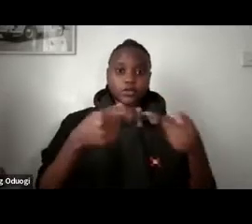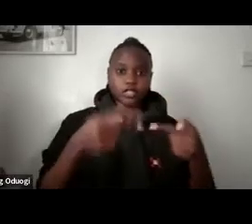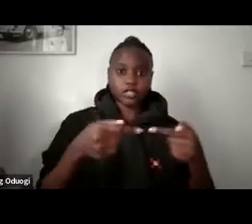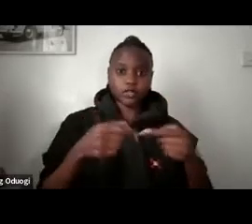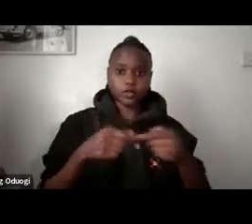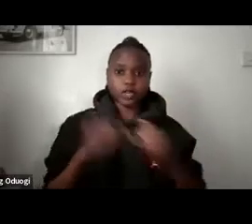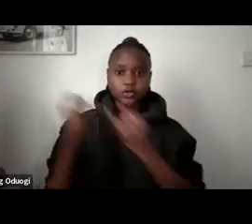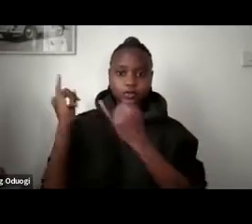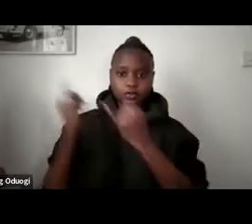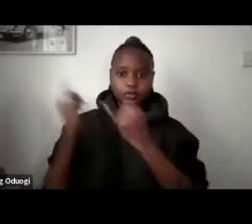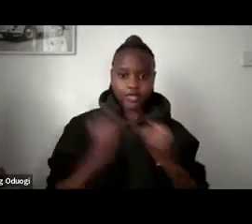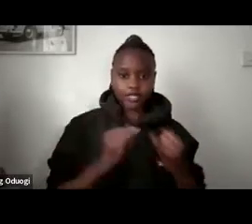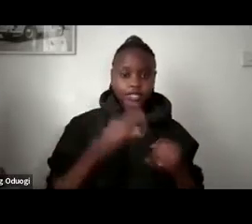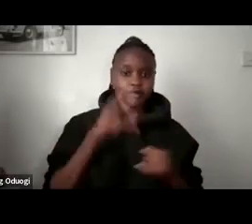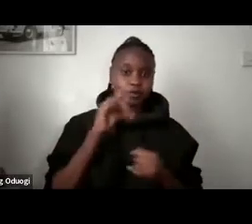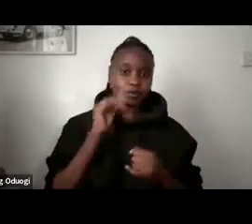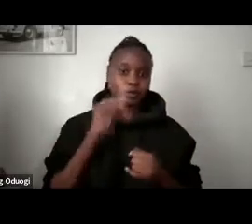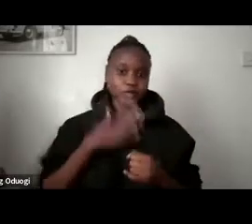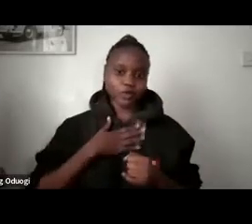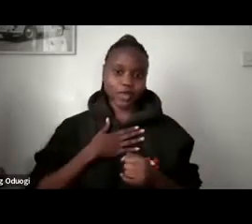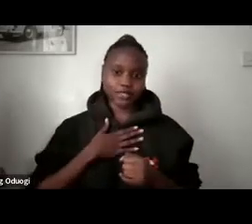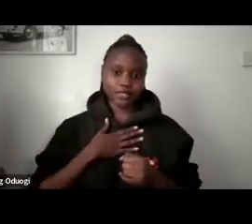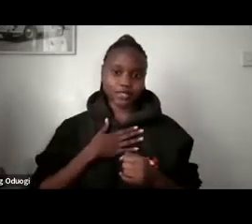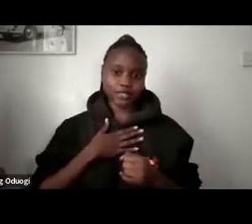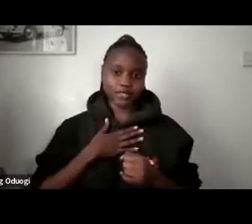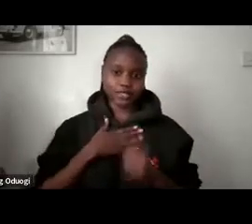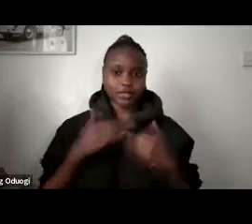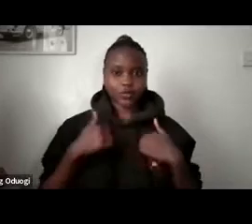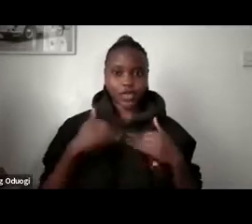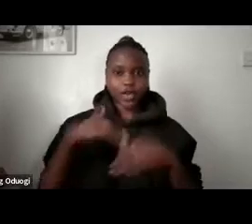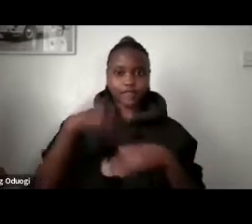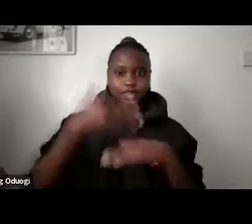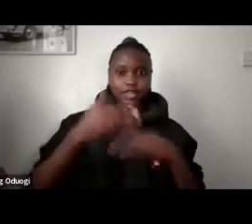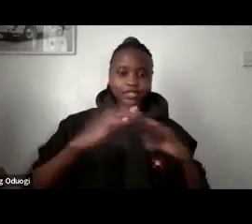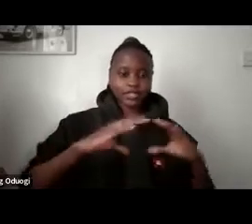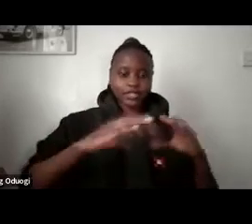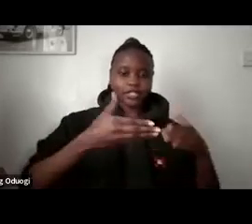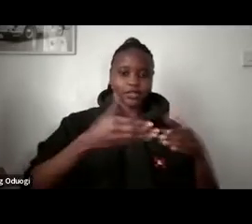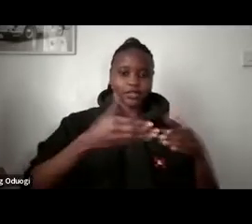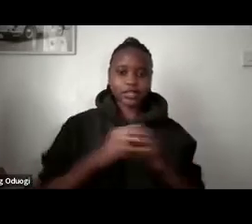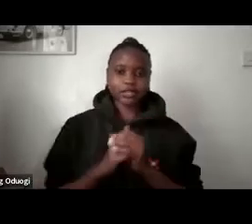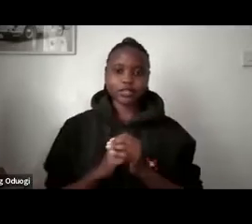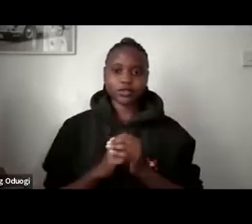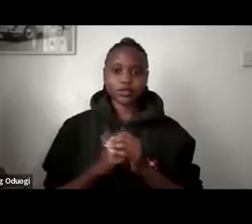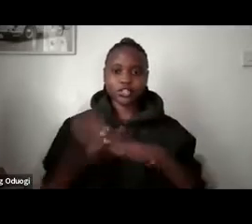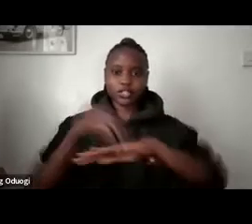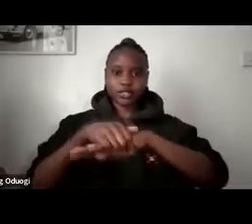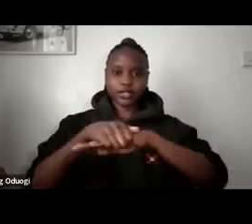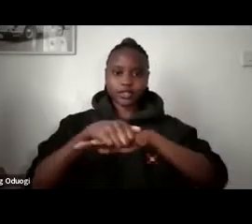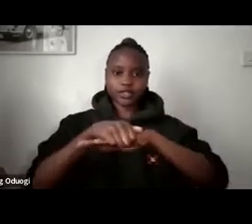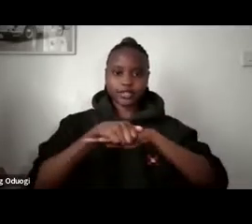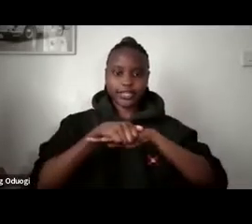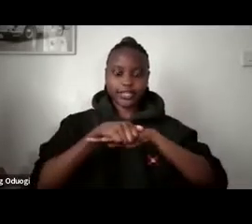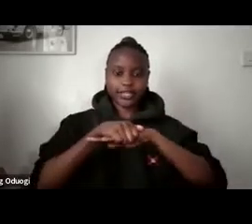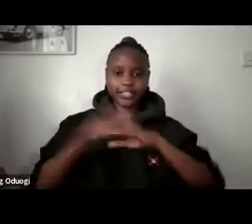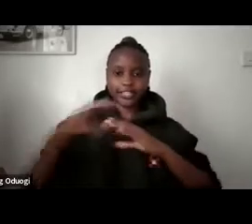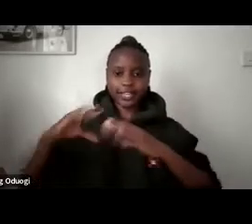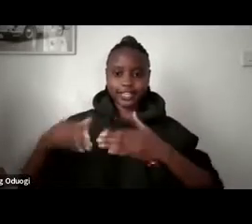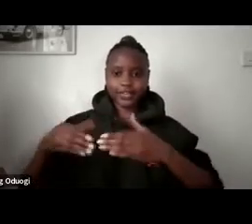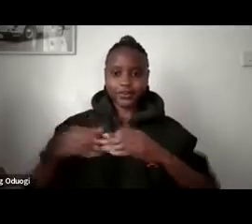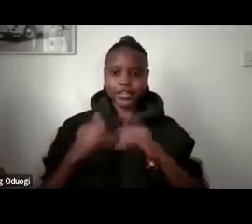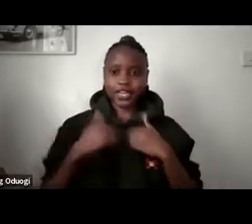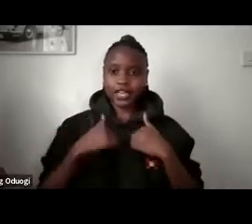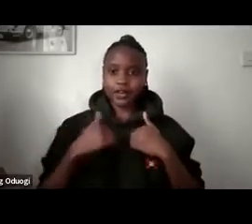to speak to us. And we have the next category, which is the English category. And we have